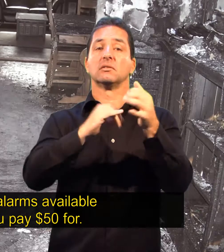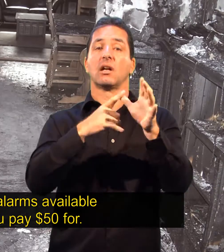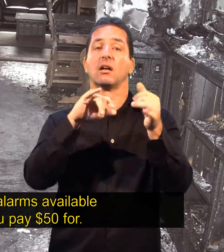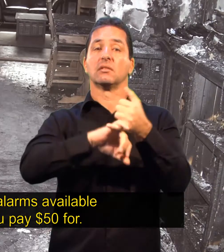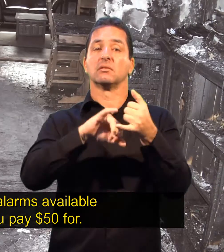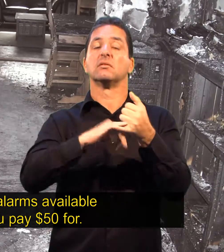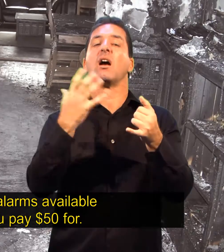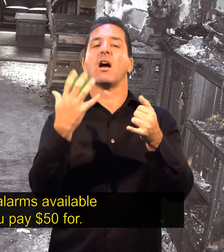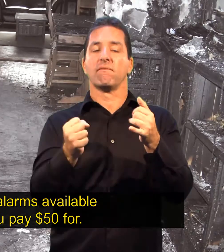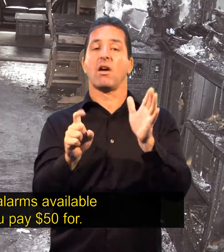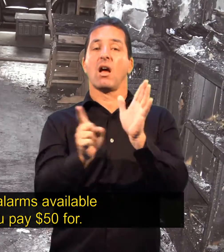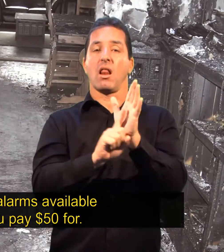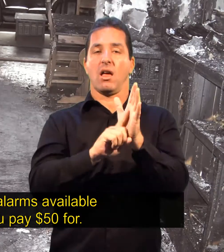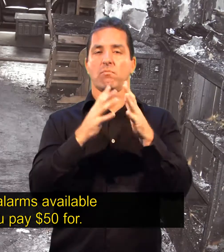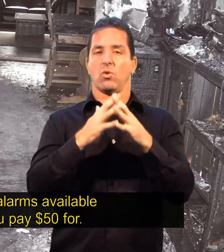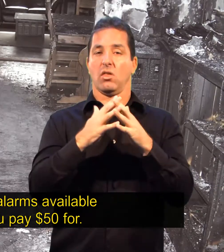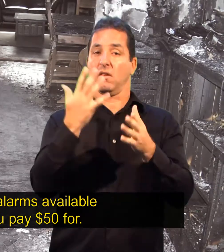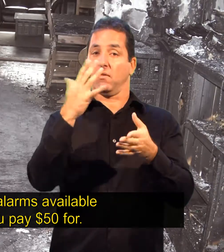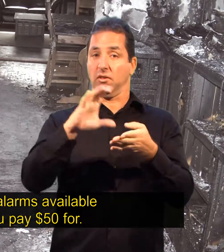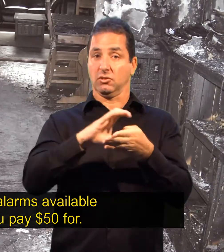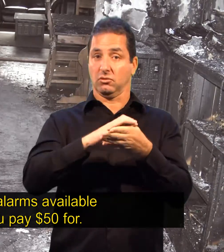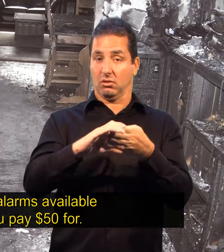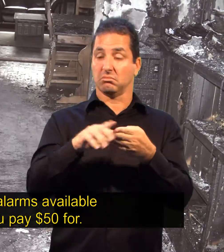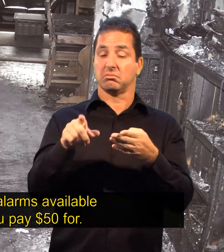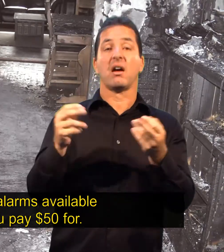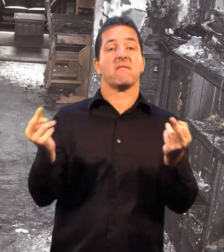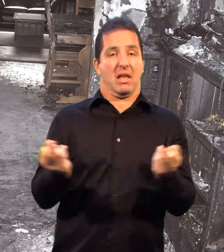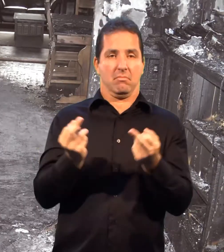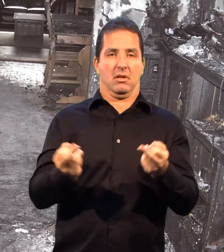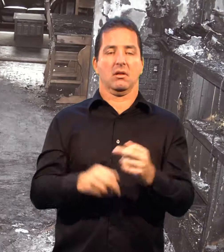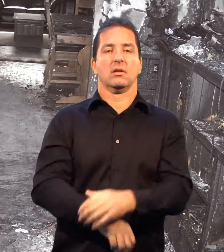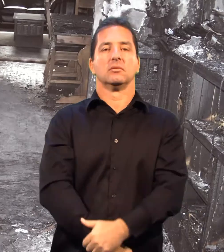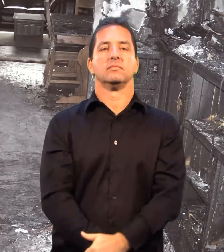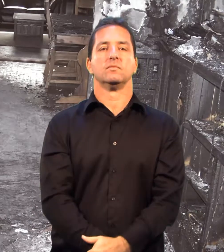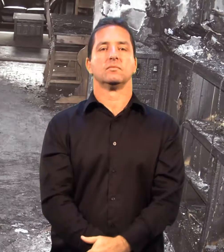SASS has alarms available which you pay $50 for.